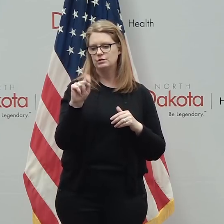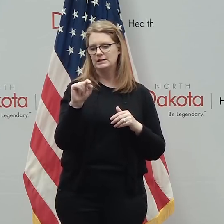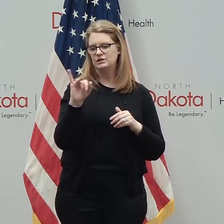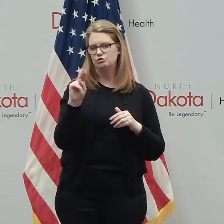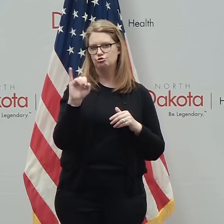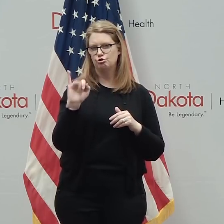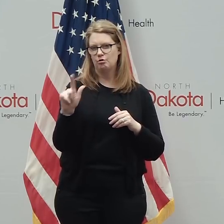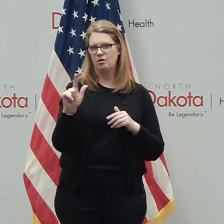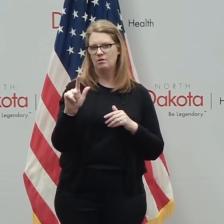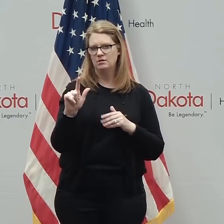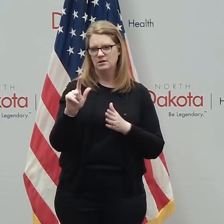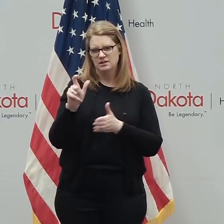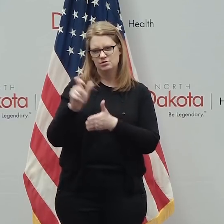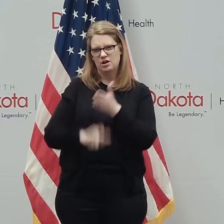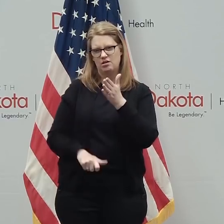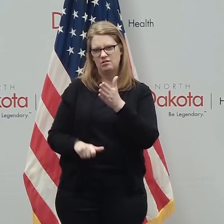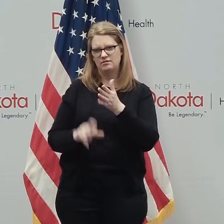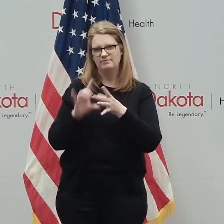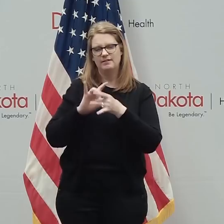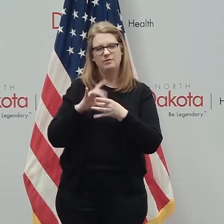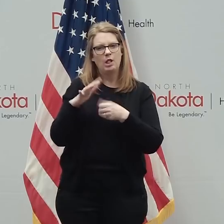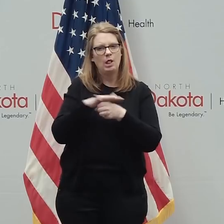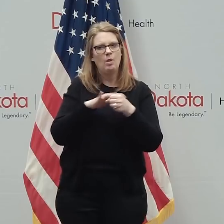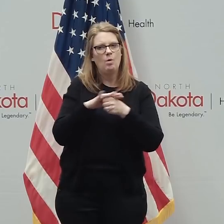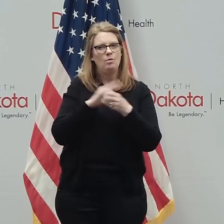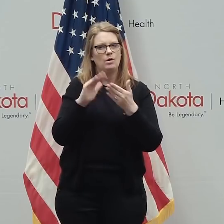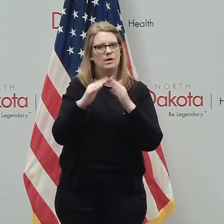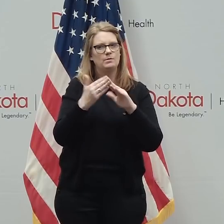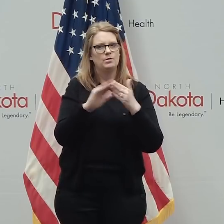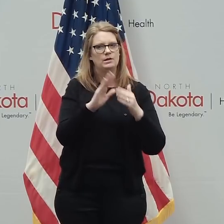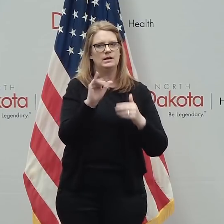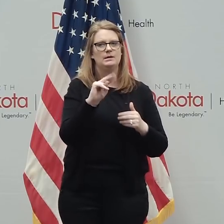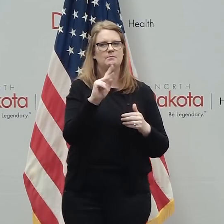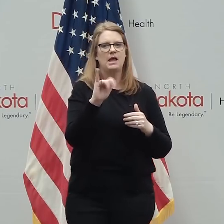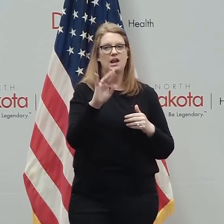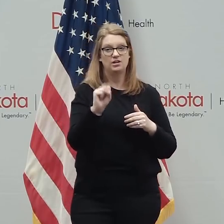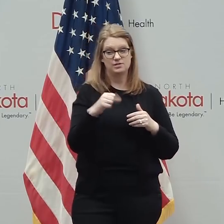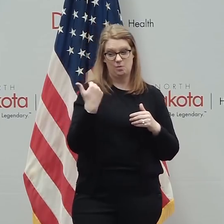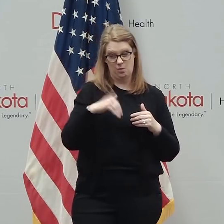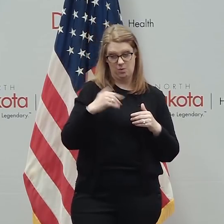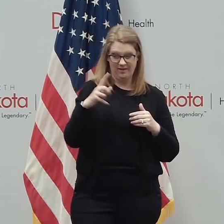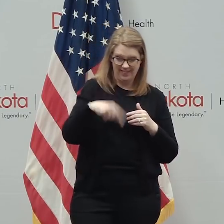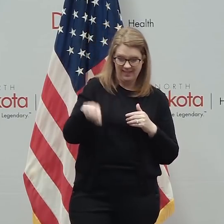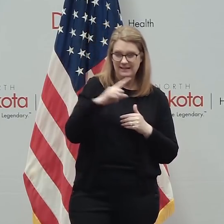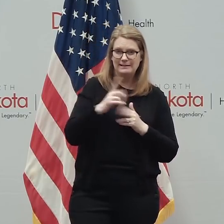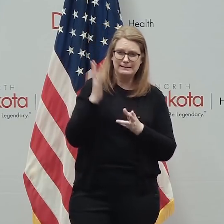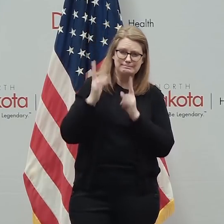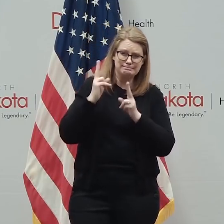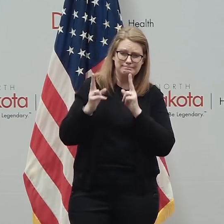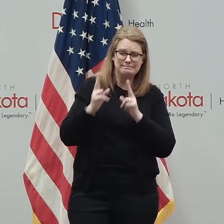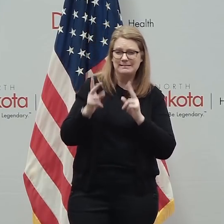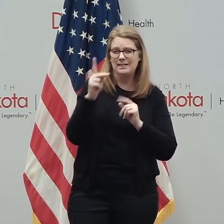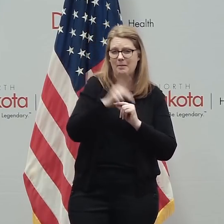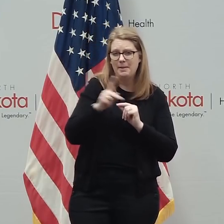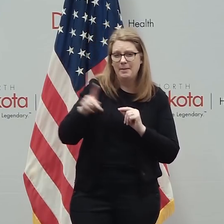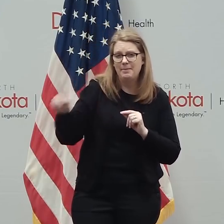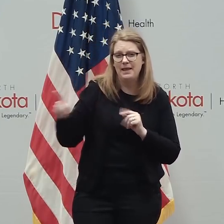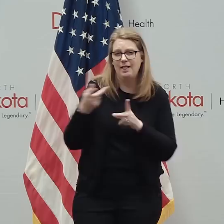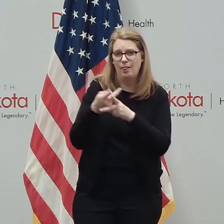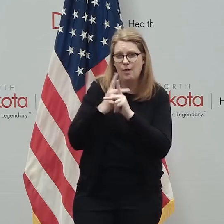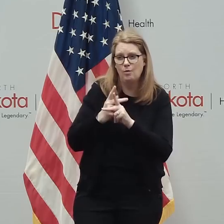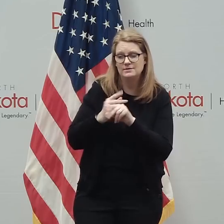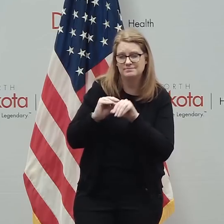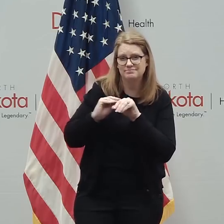today talking about how local community bankers were the real heroes in helping to get the SBA payroll protection plan